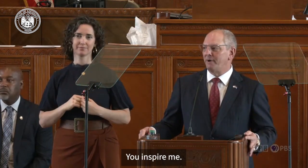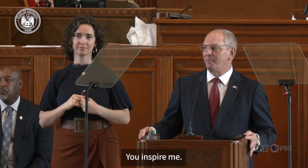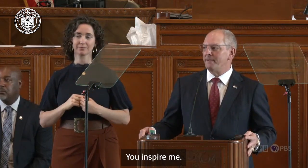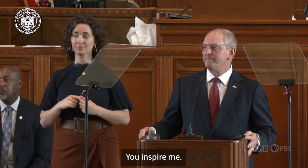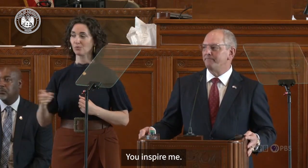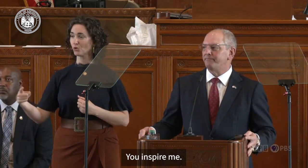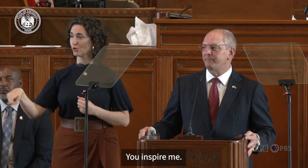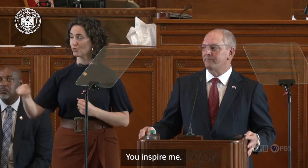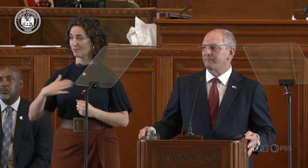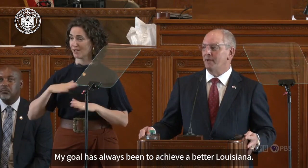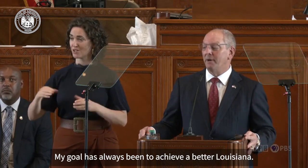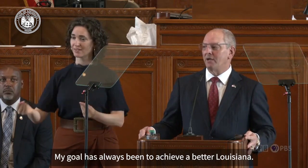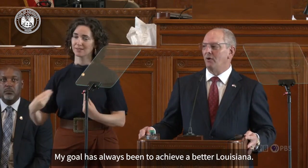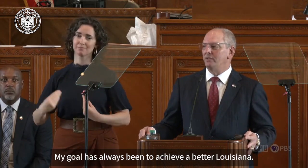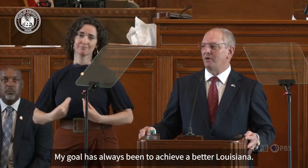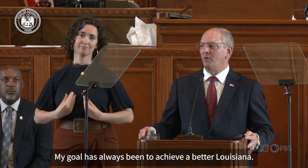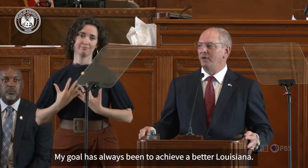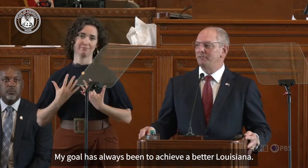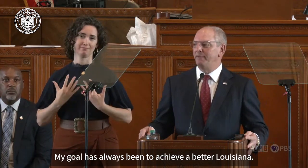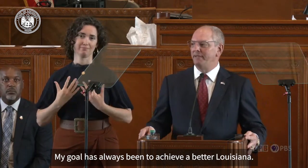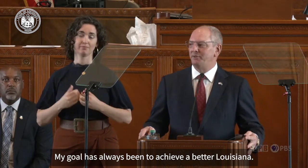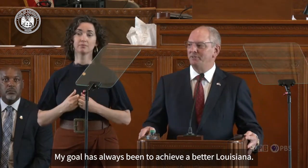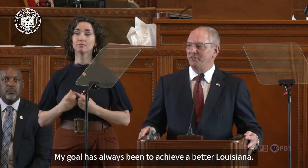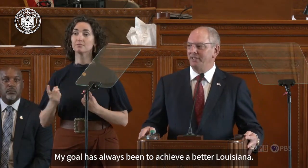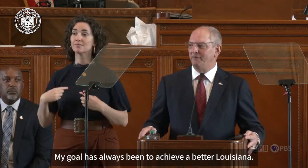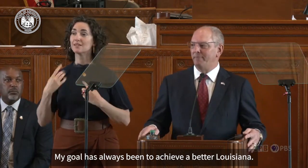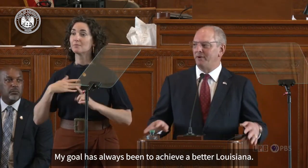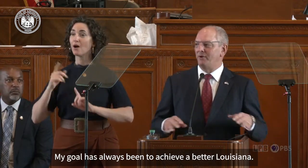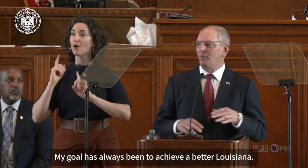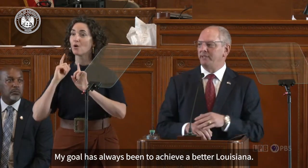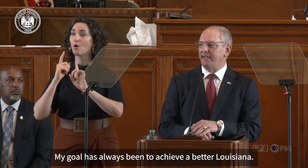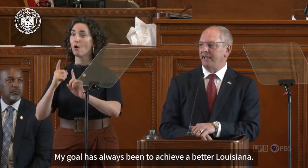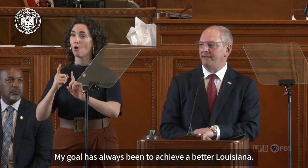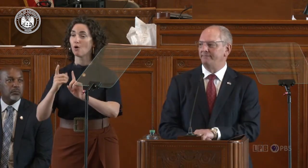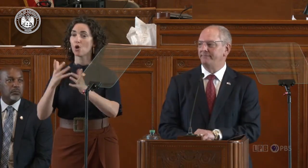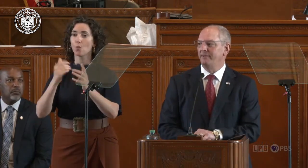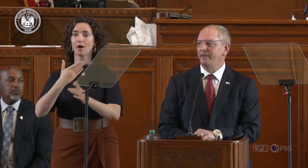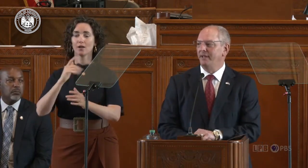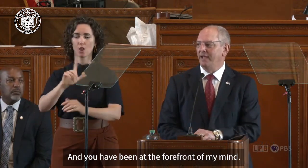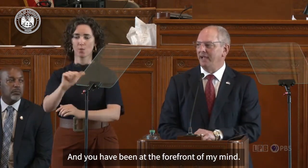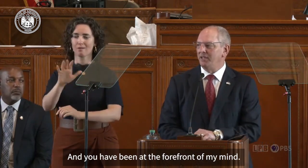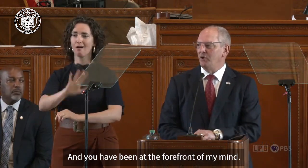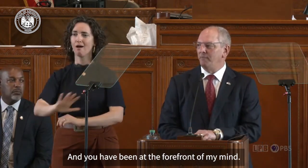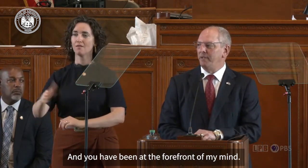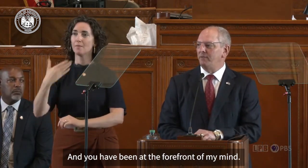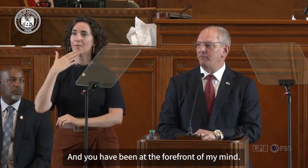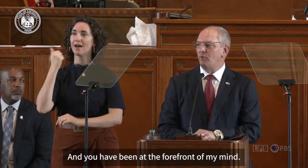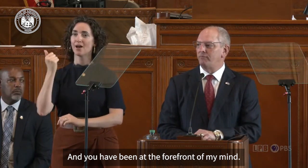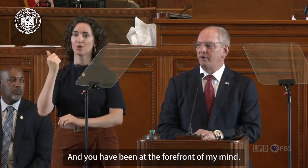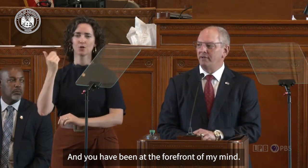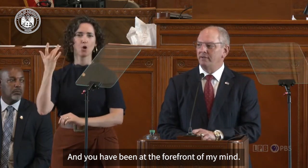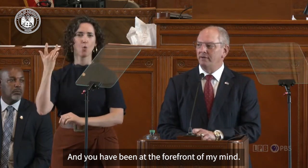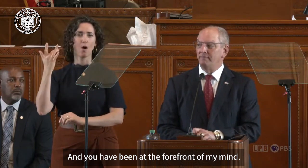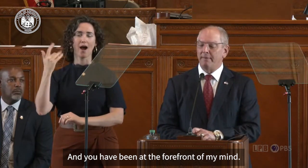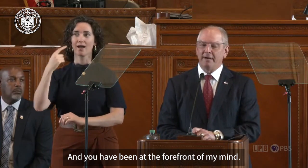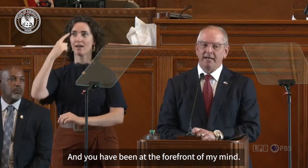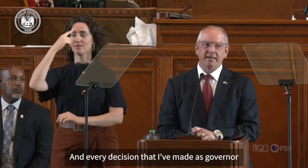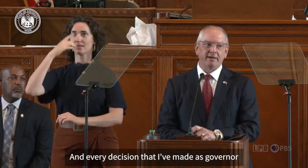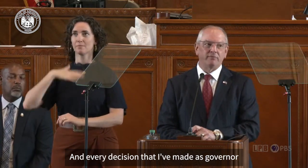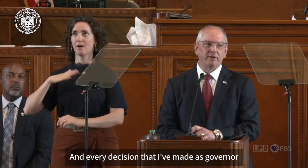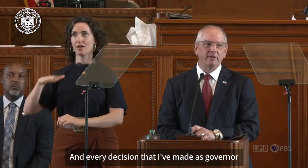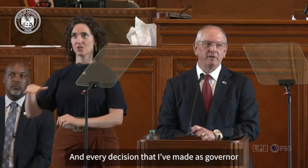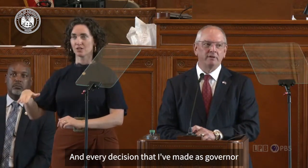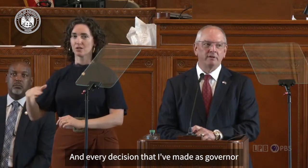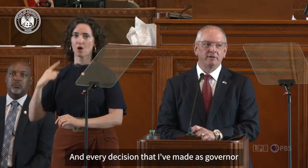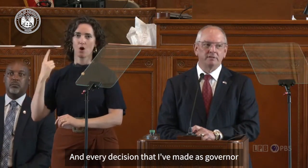You inspire me. My goal has always been to achieve a better Louisiana, and you have been at the forefront of my mind